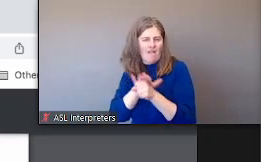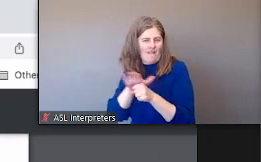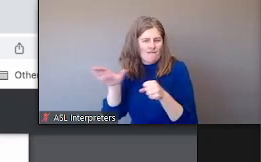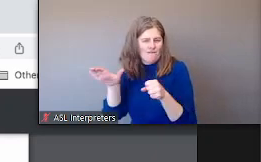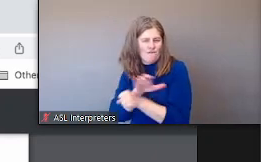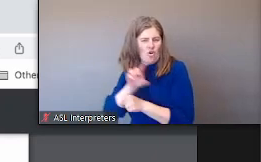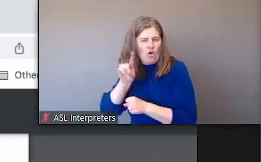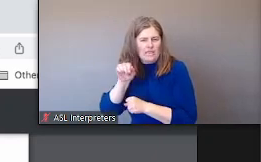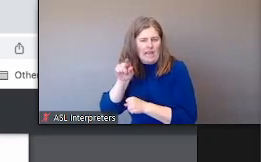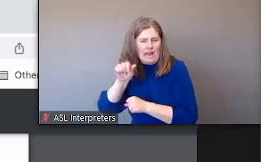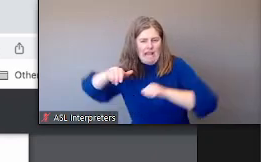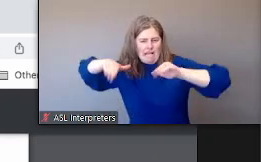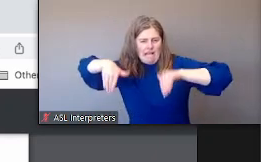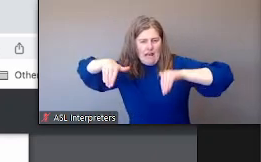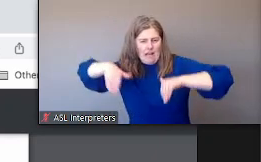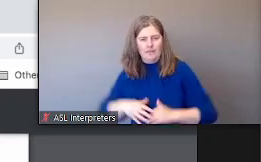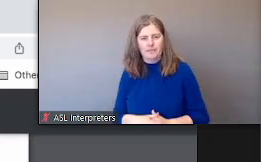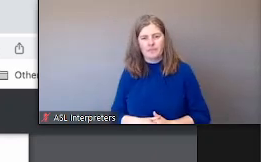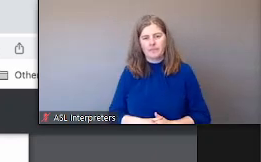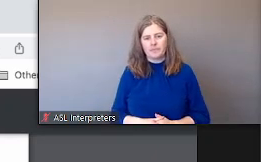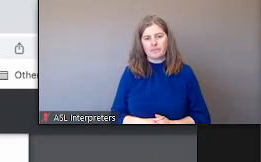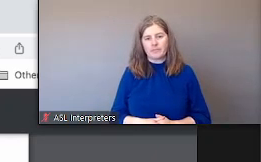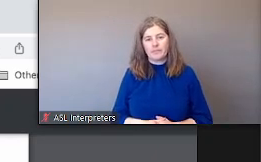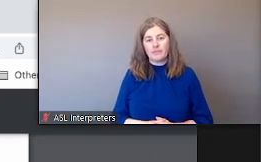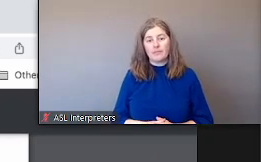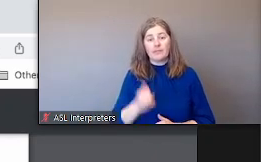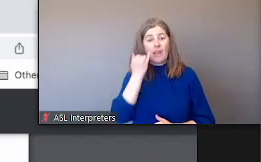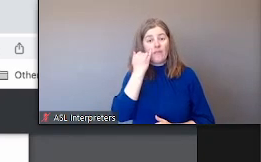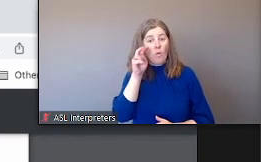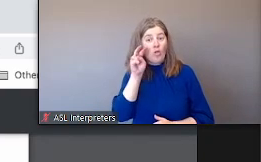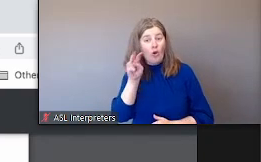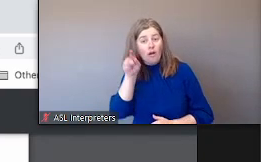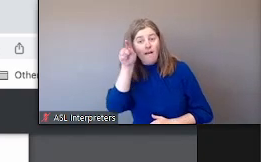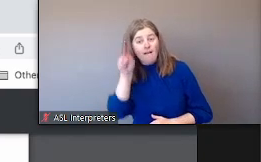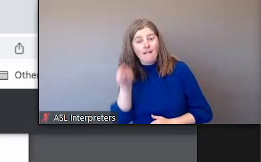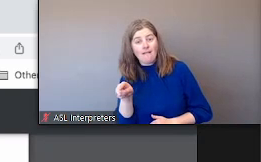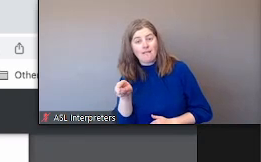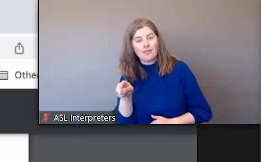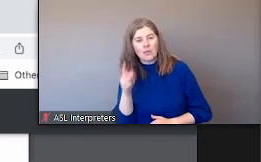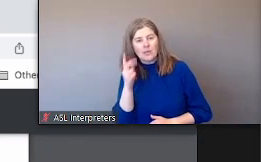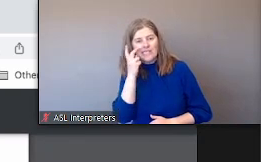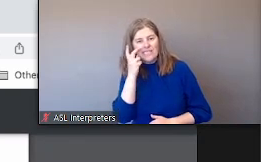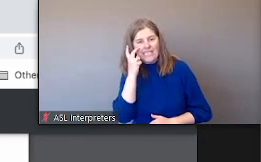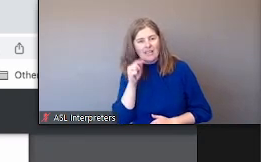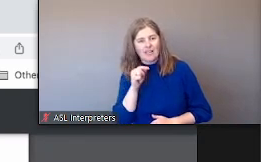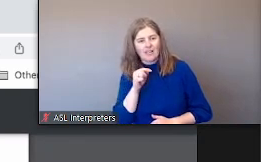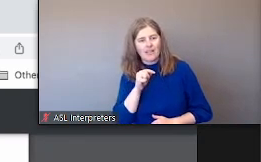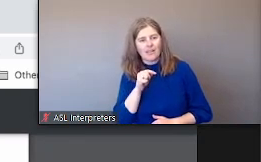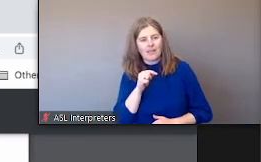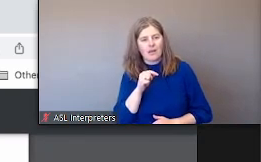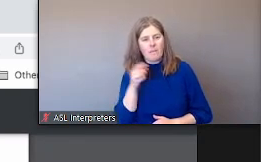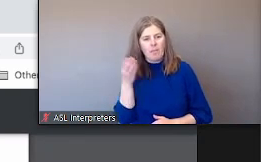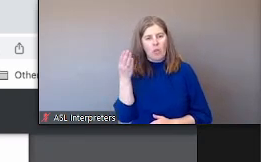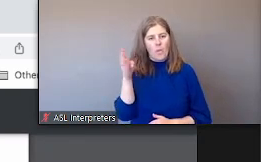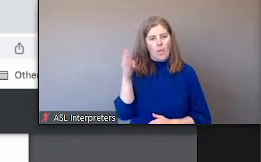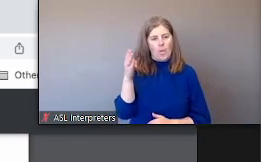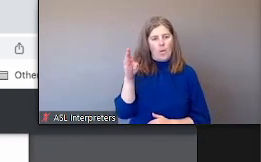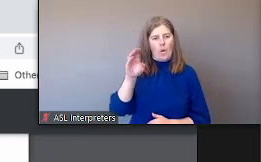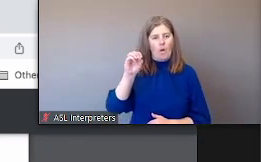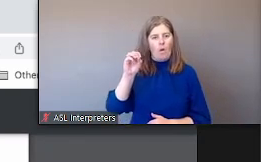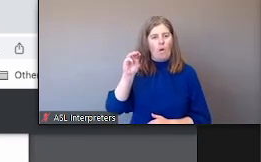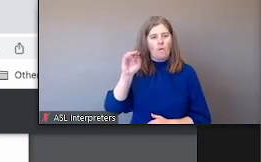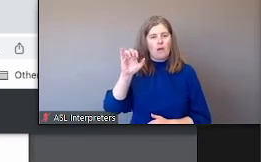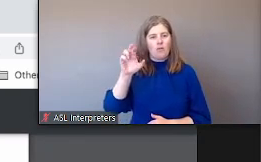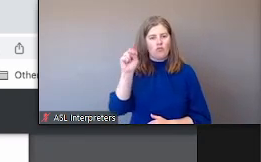in yet. Now, and if you look here, you can see that the blue is Omicron. Now, what